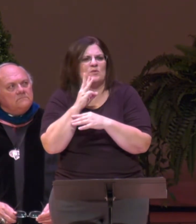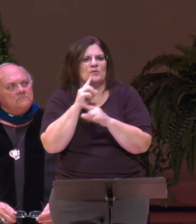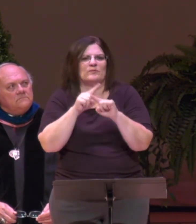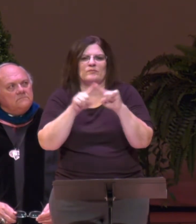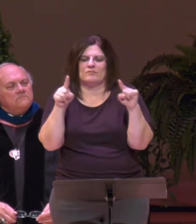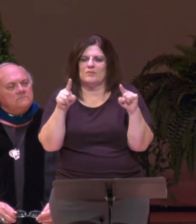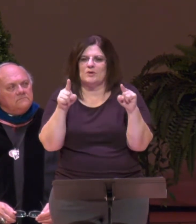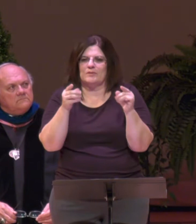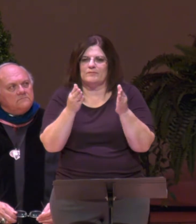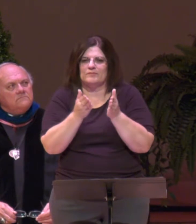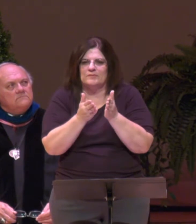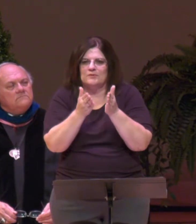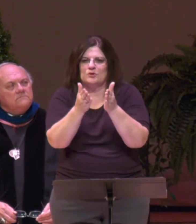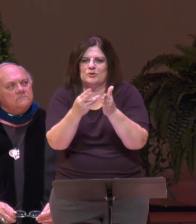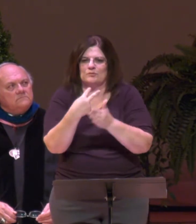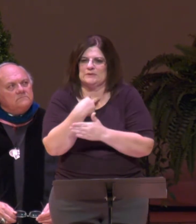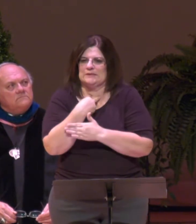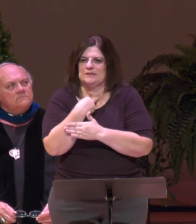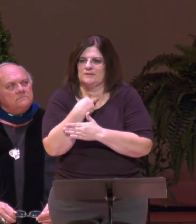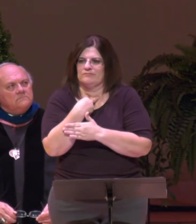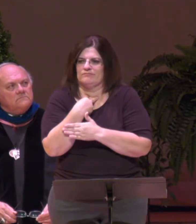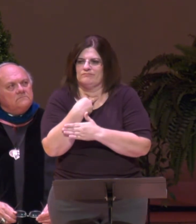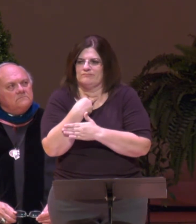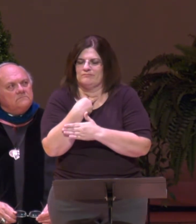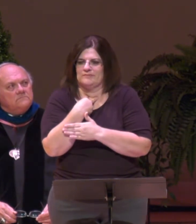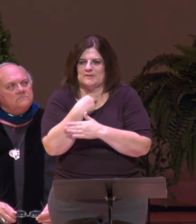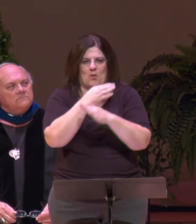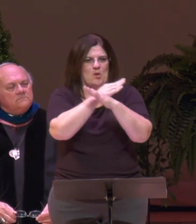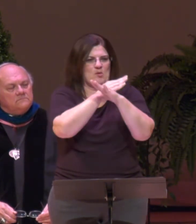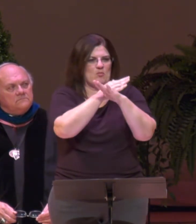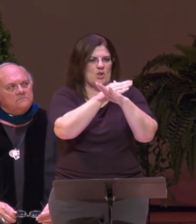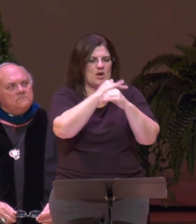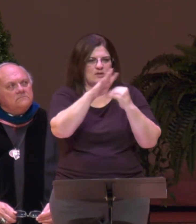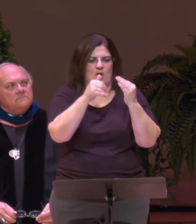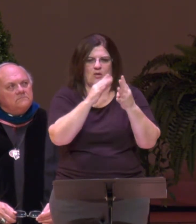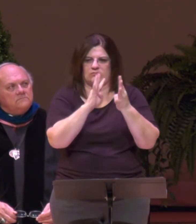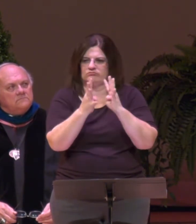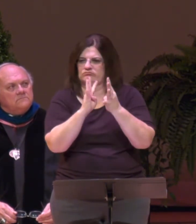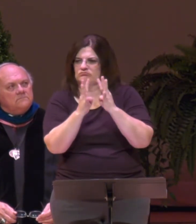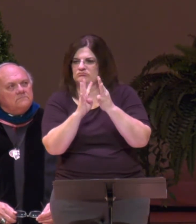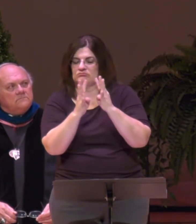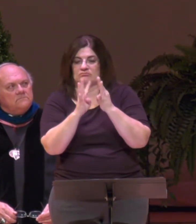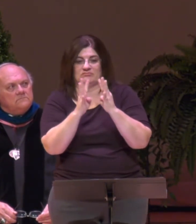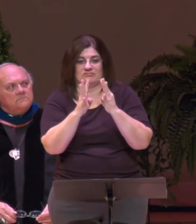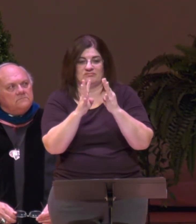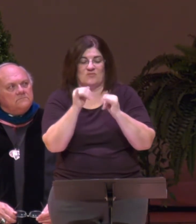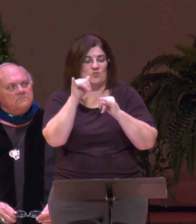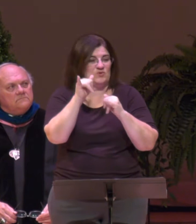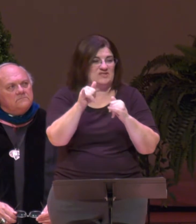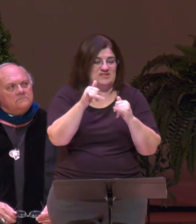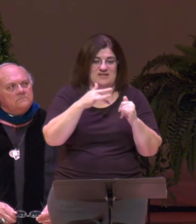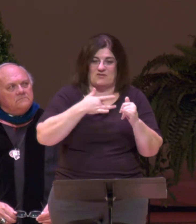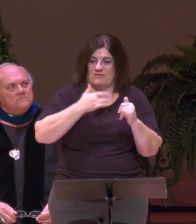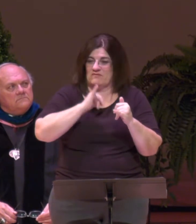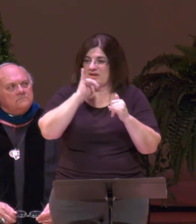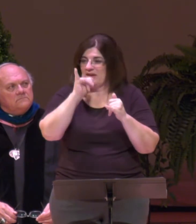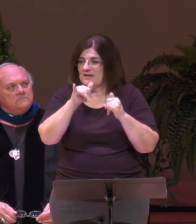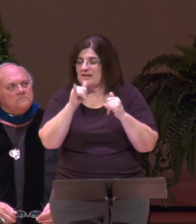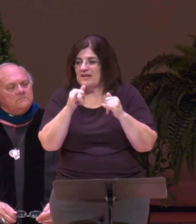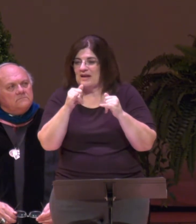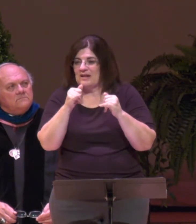caught crosswise in the canal, blocking all the traffic. In fact, we're feeling the impact of that even today in shortages of